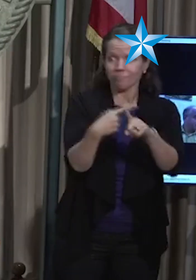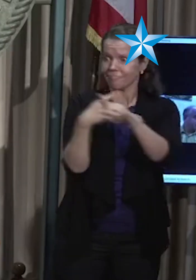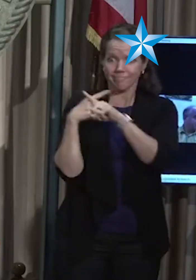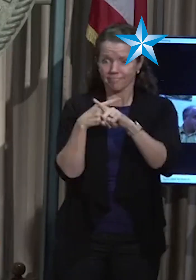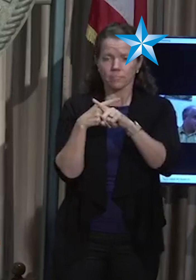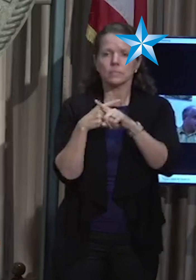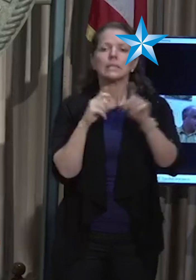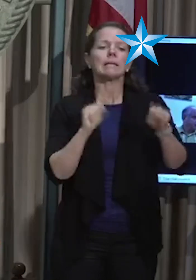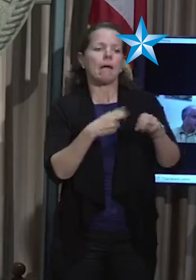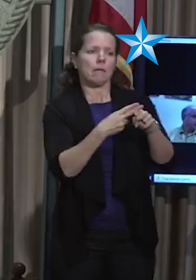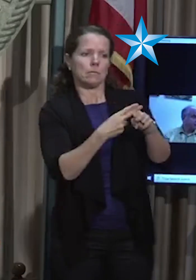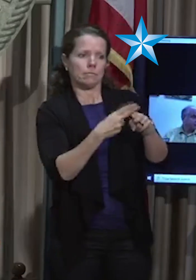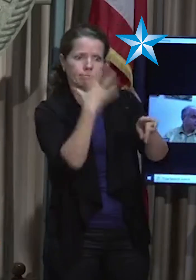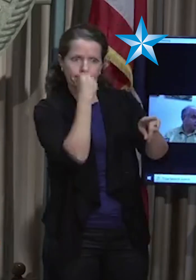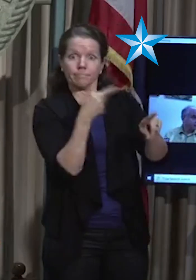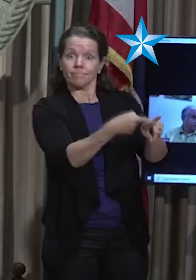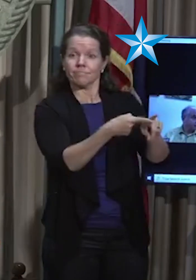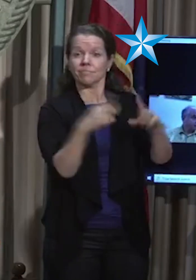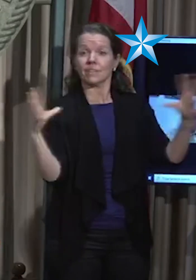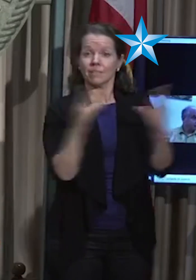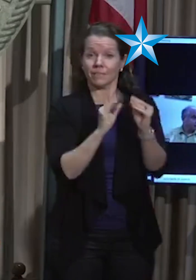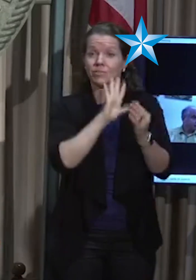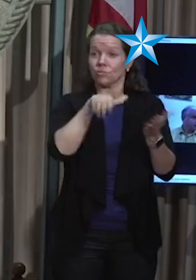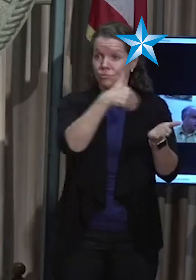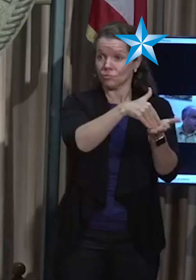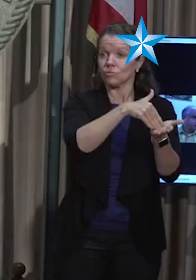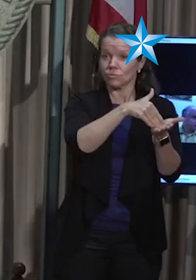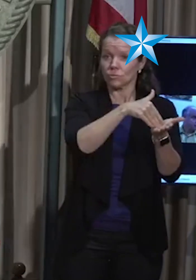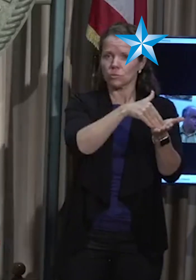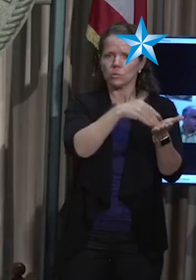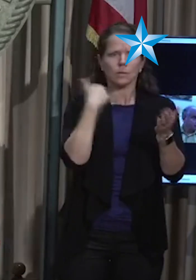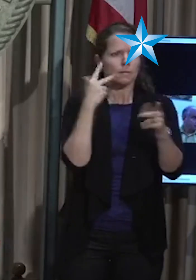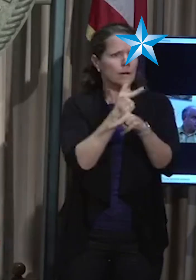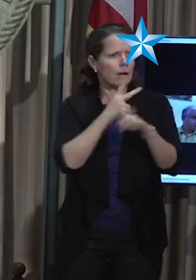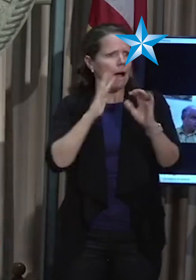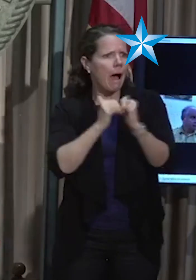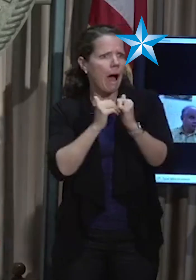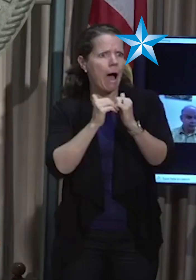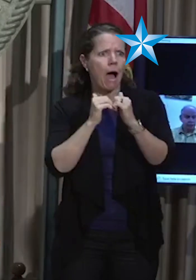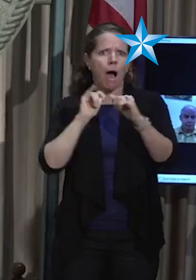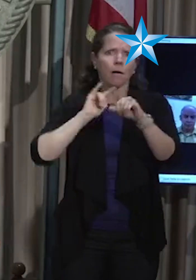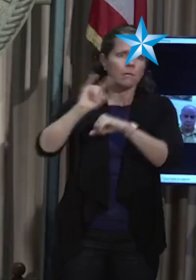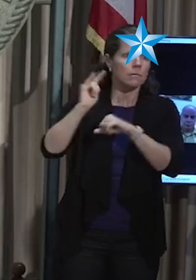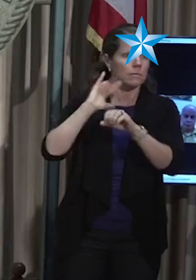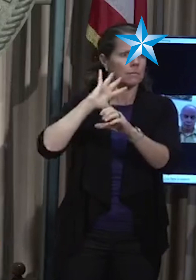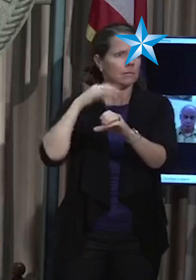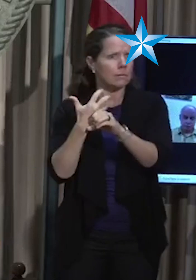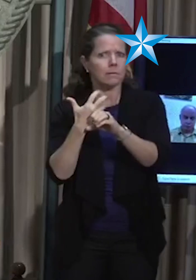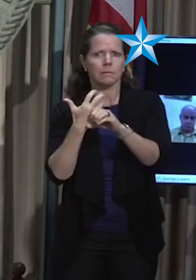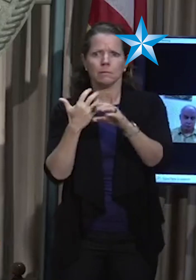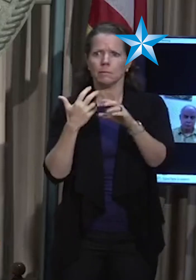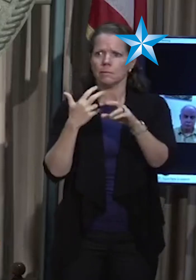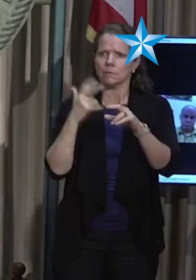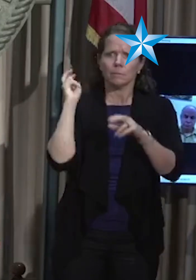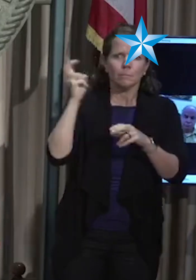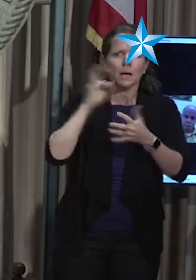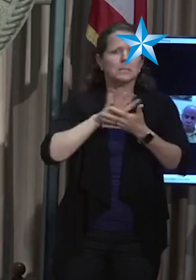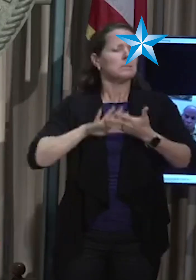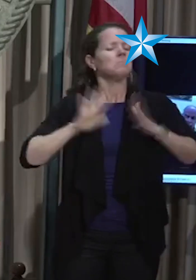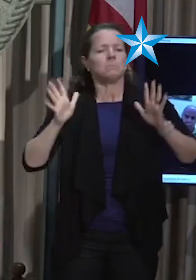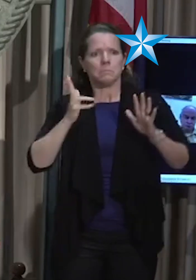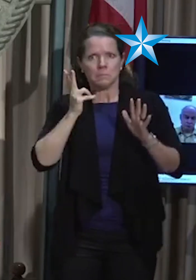Convention Center. We don't have any transportation laid out yet. We're working that logistics now, but if you can find your way to the Convention